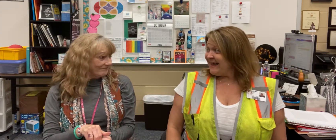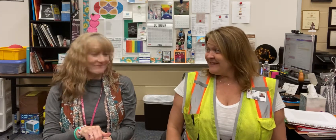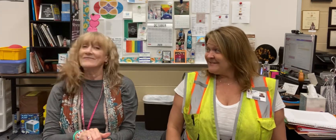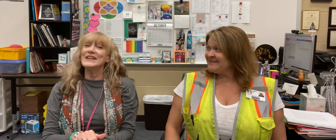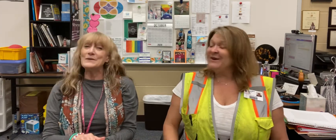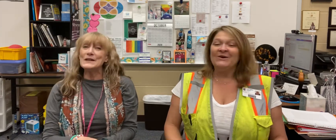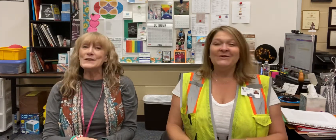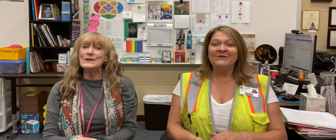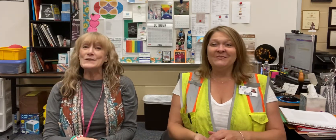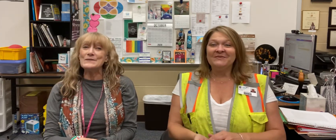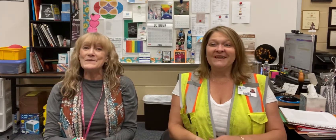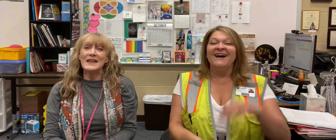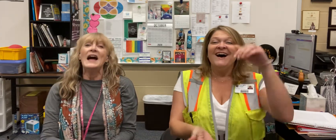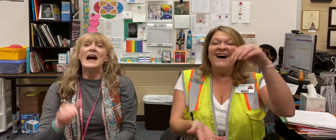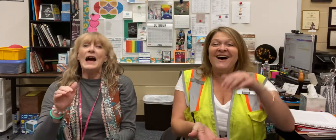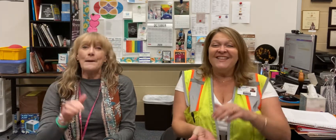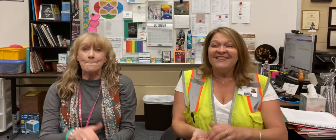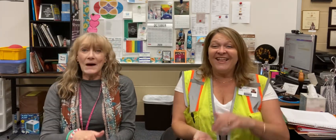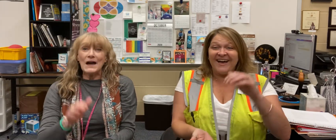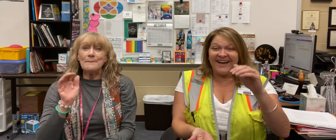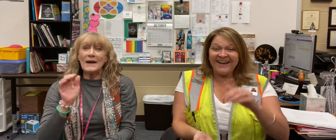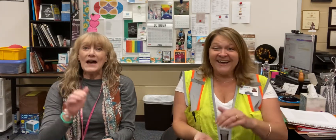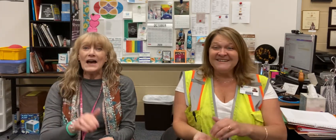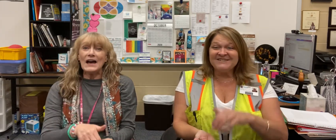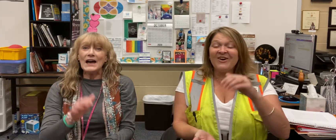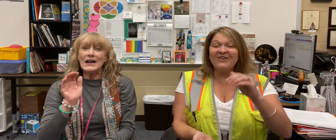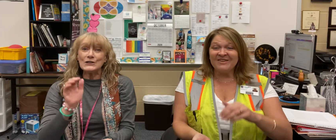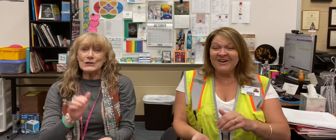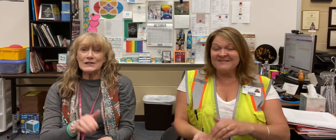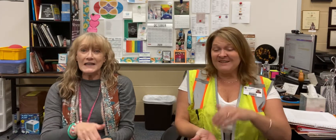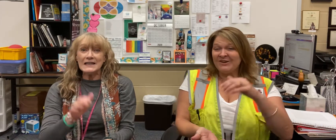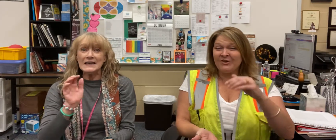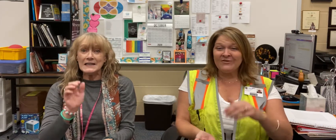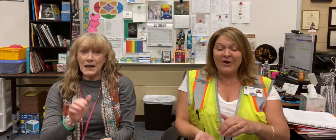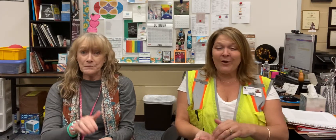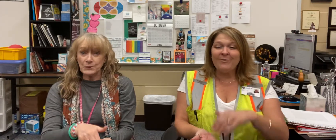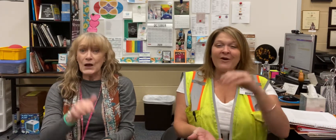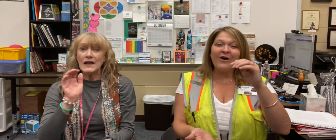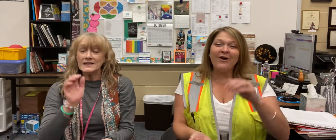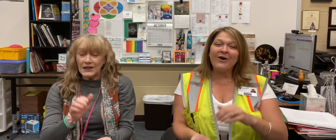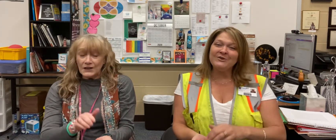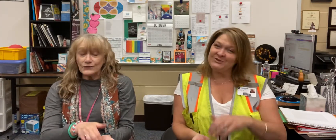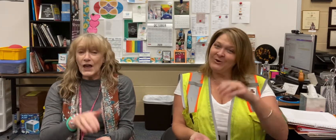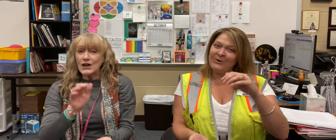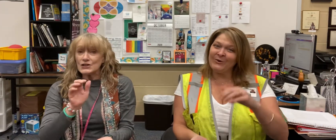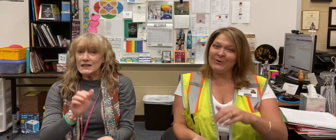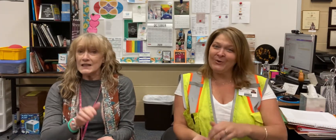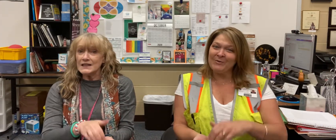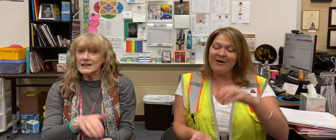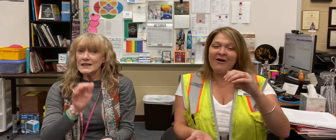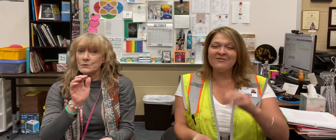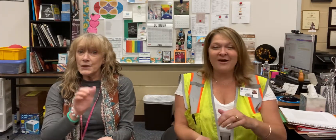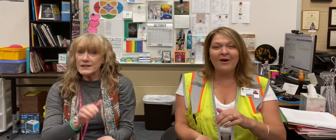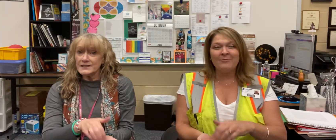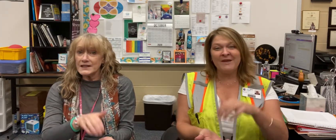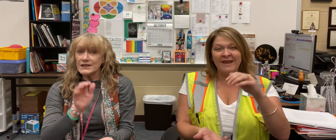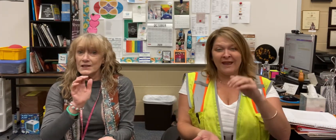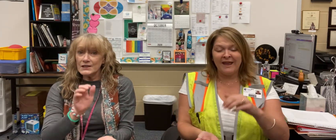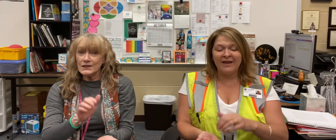Land, here we go. My paddle does keen and bright, flashing of the